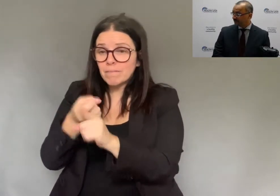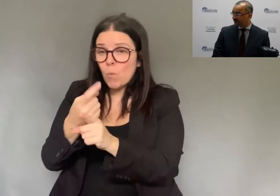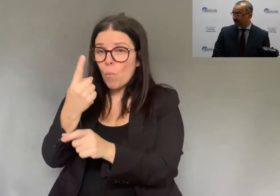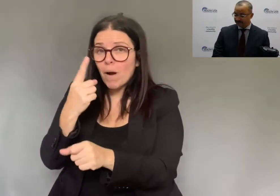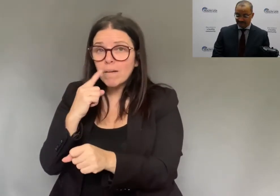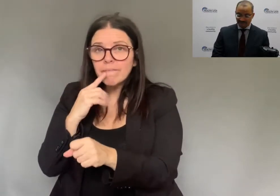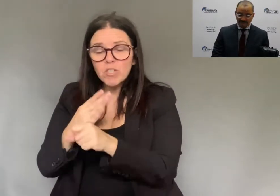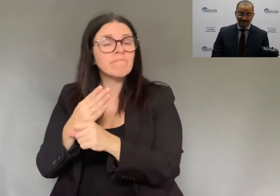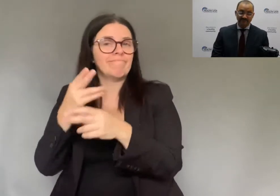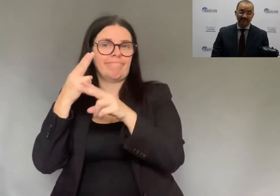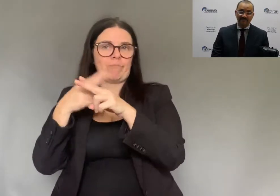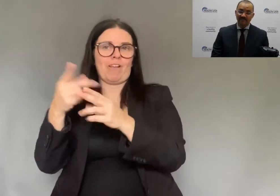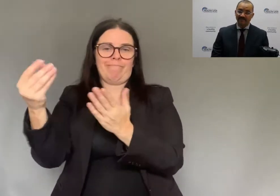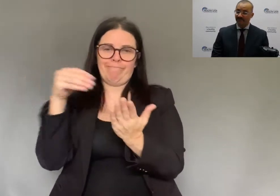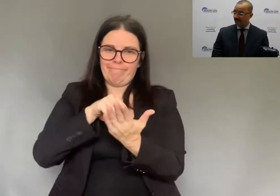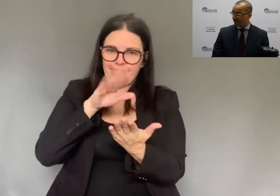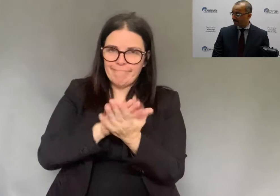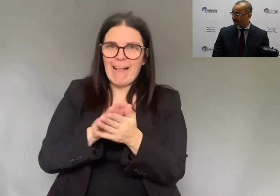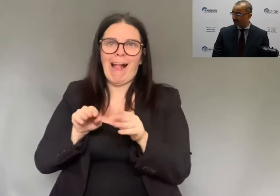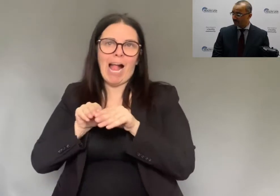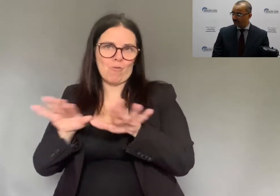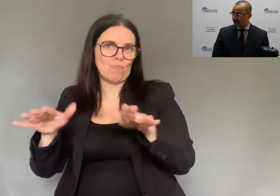Any questions from AM 800?